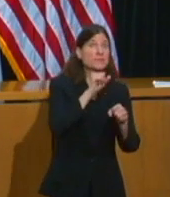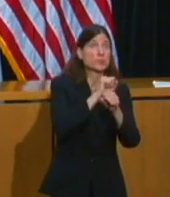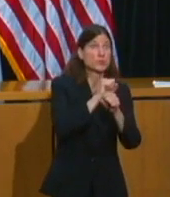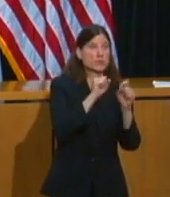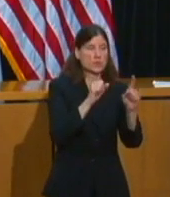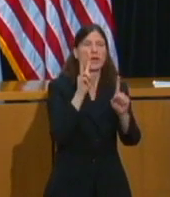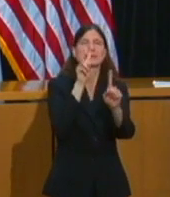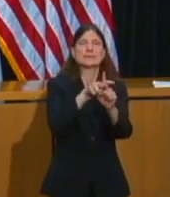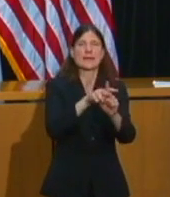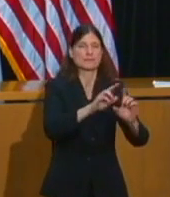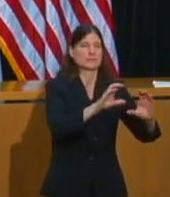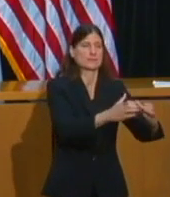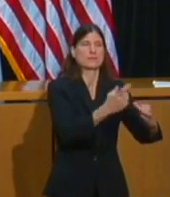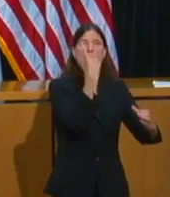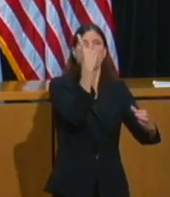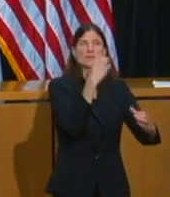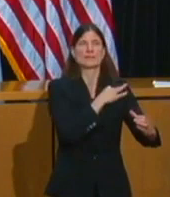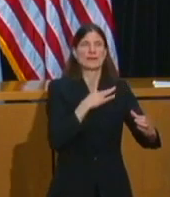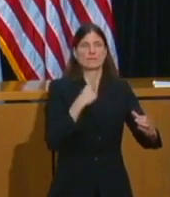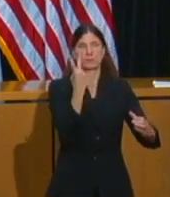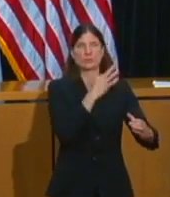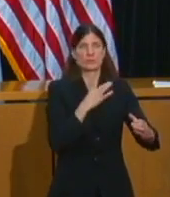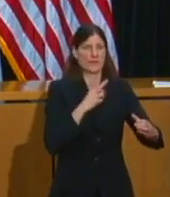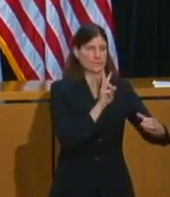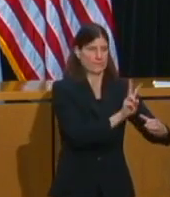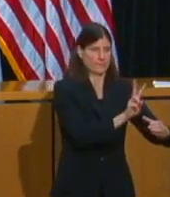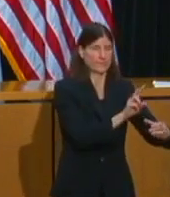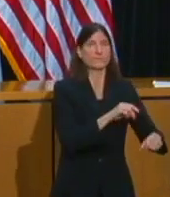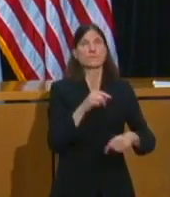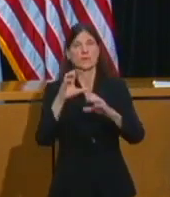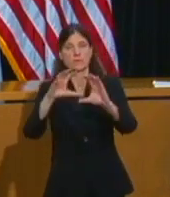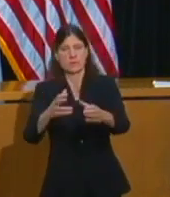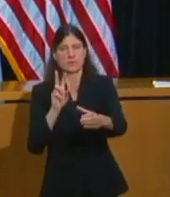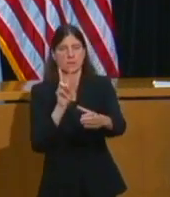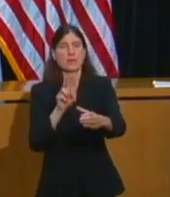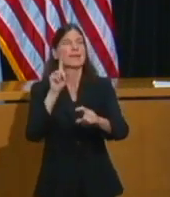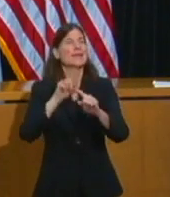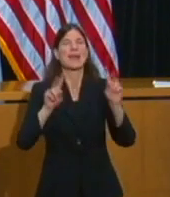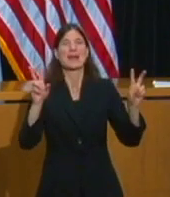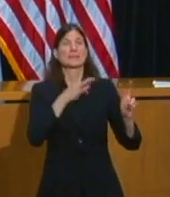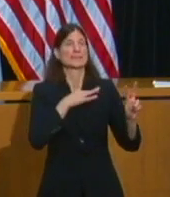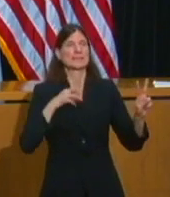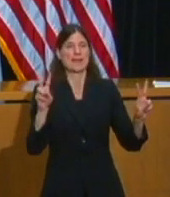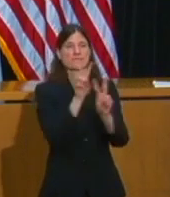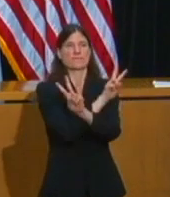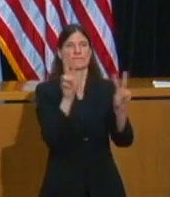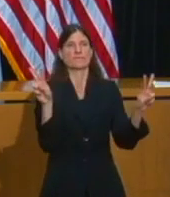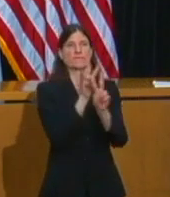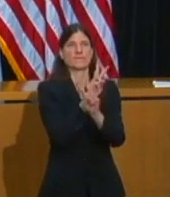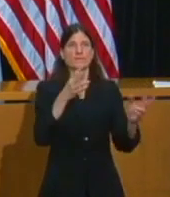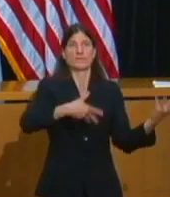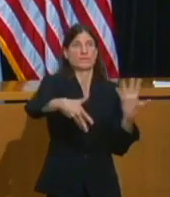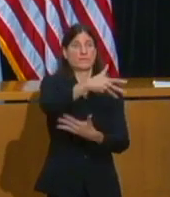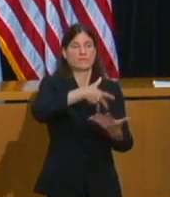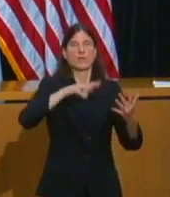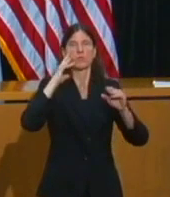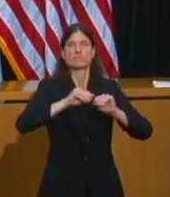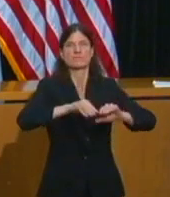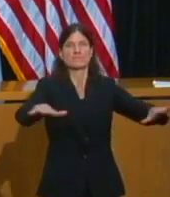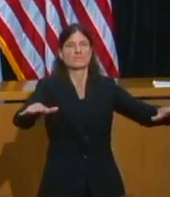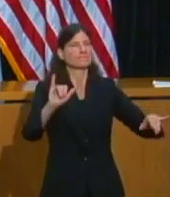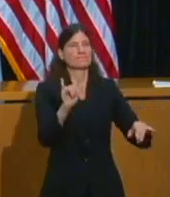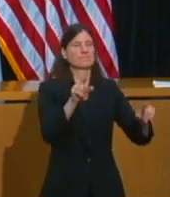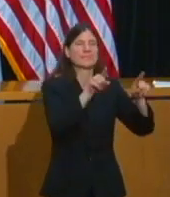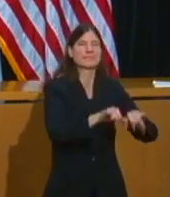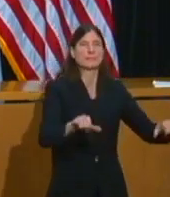staying in their groups. And staff will have to move between groups. Staff will not be able to move between groups either during the day or from day to